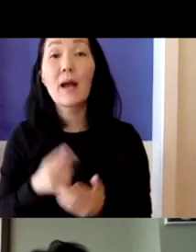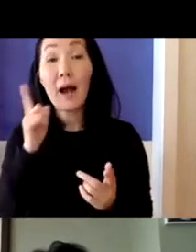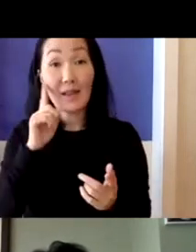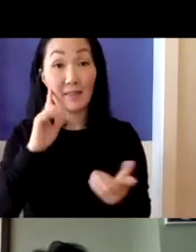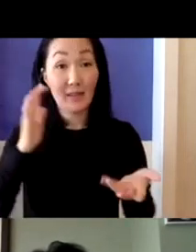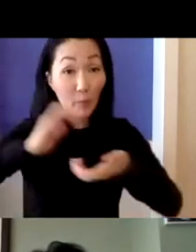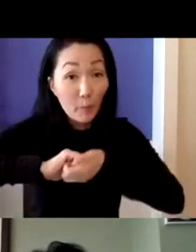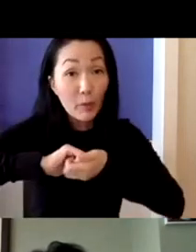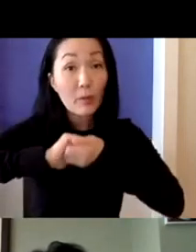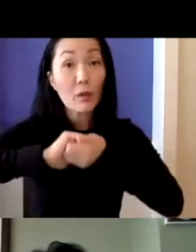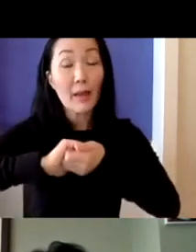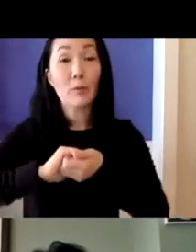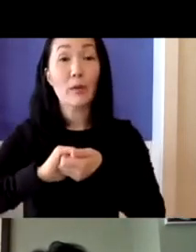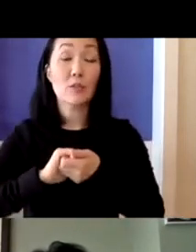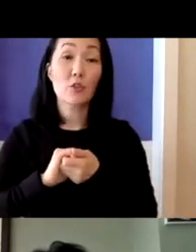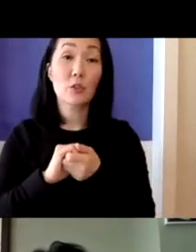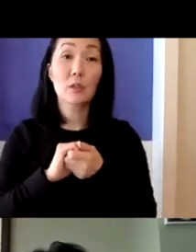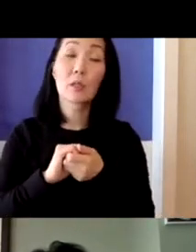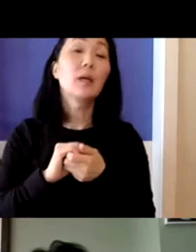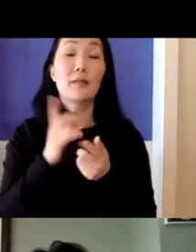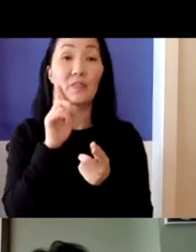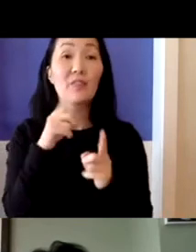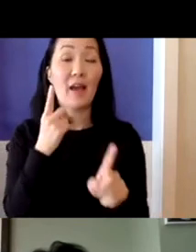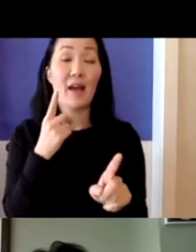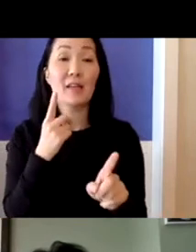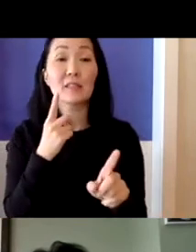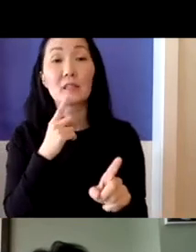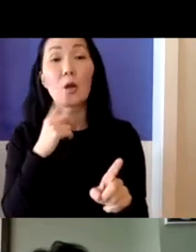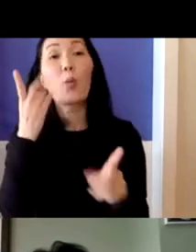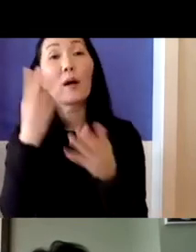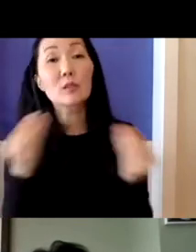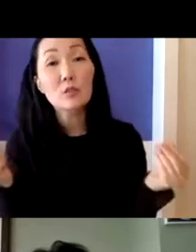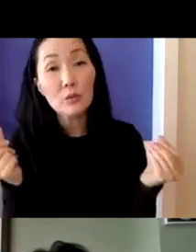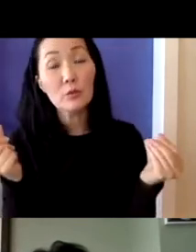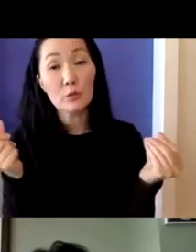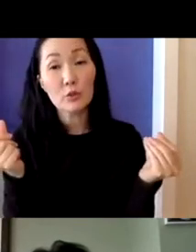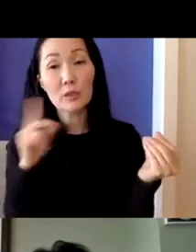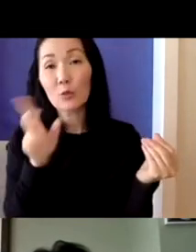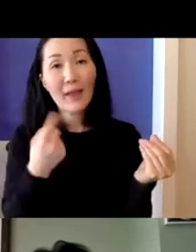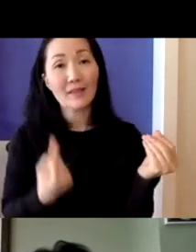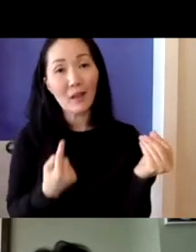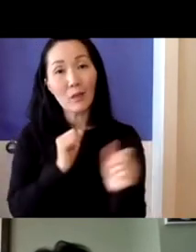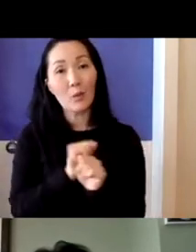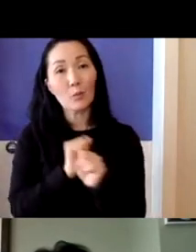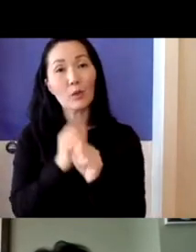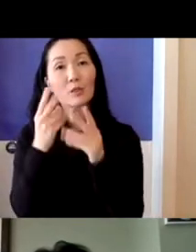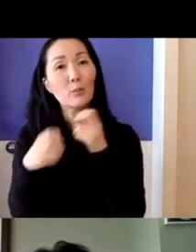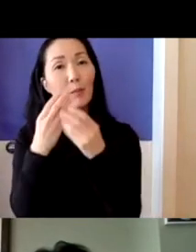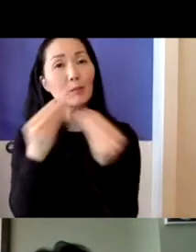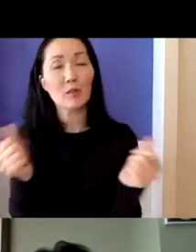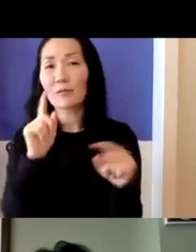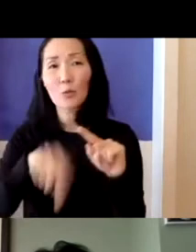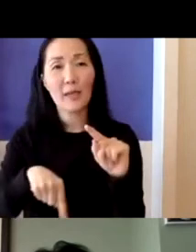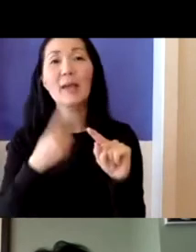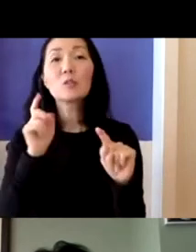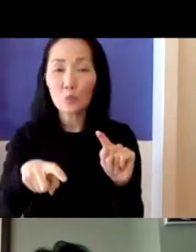this. And if we can come out of this with a compassionate understanding and the innovations that I know that we all collectively share,